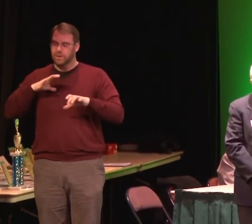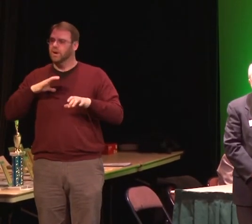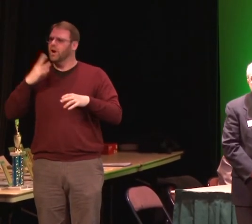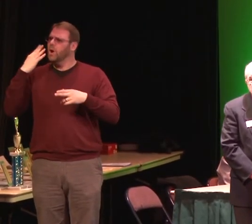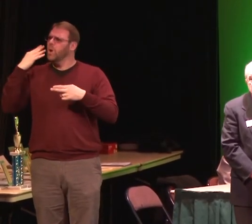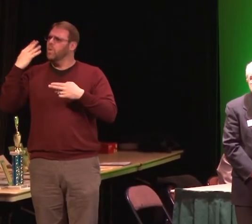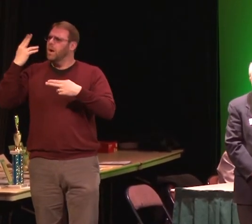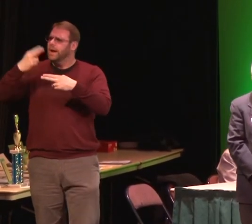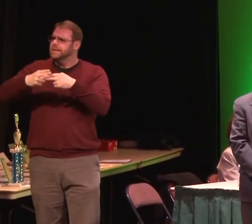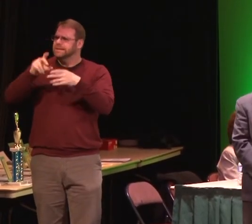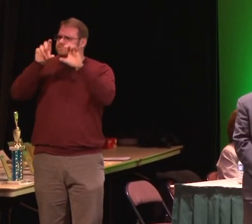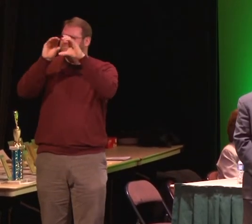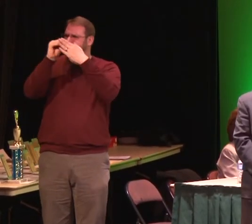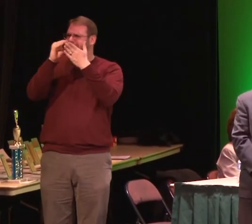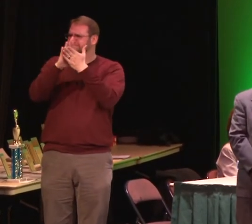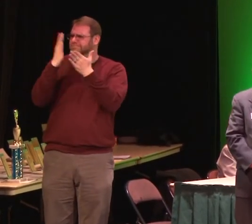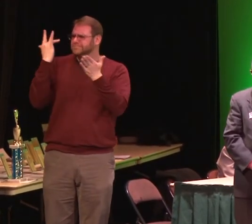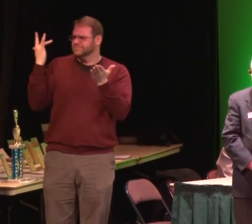here, because they